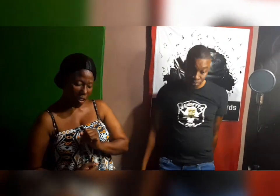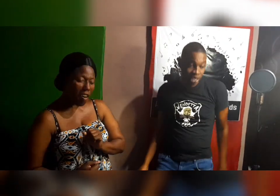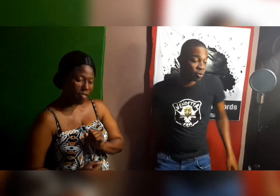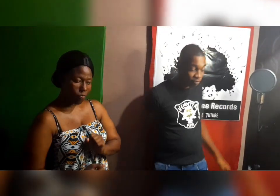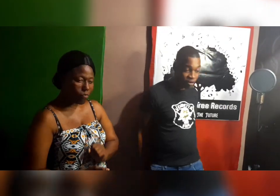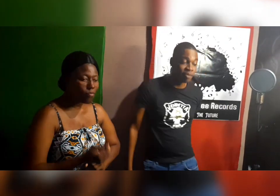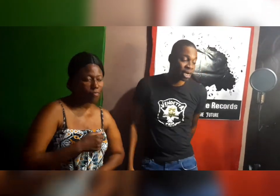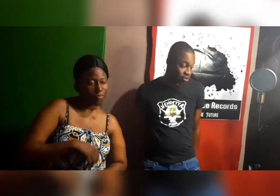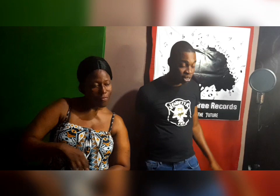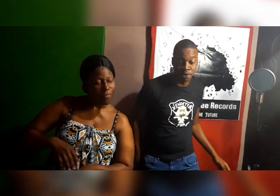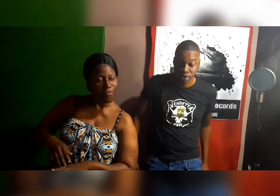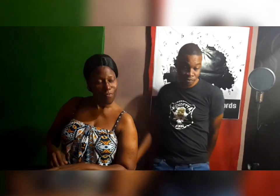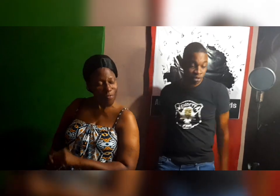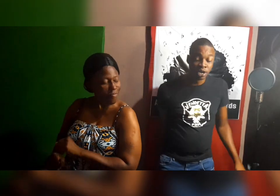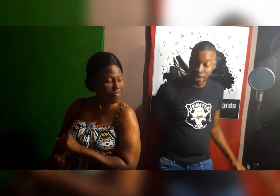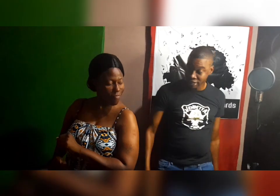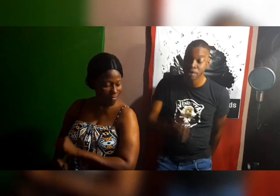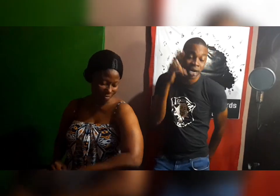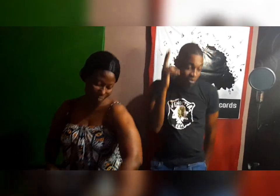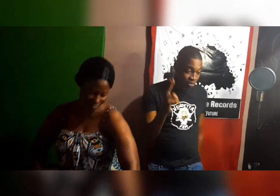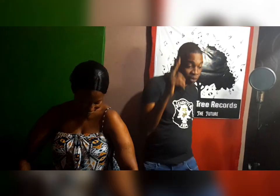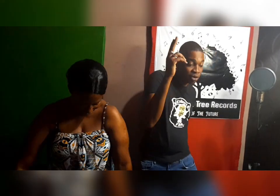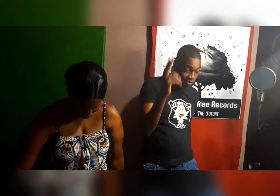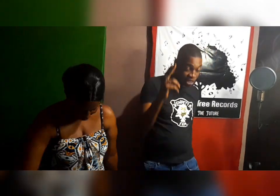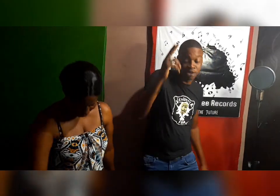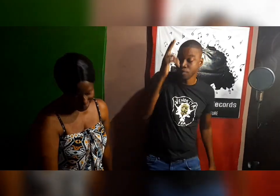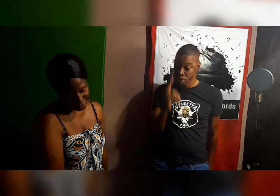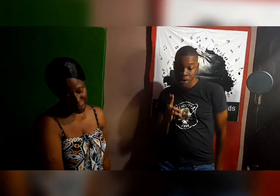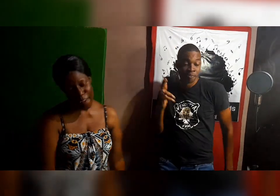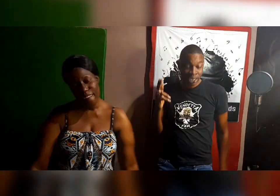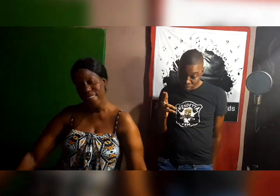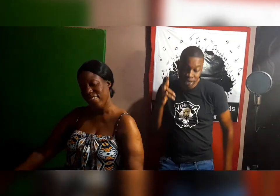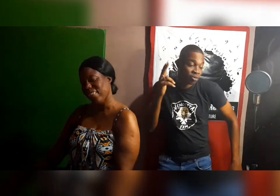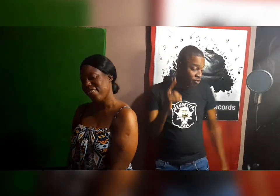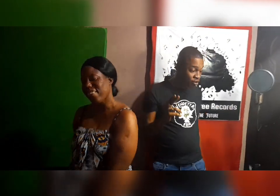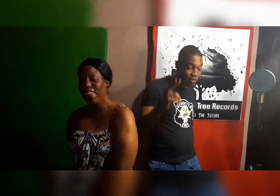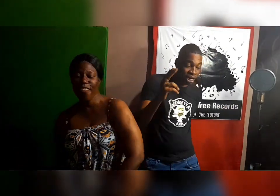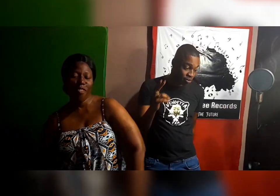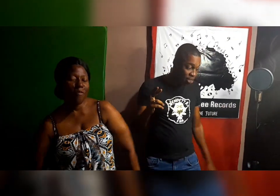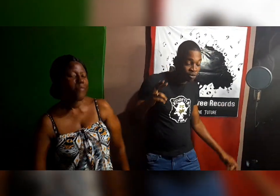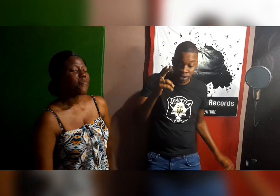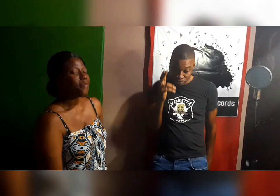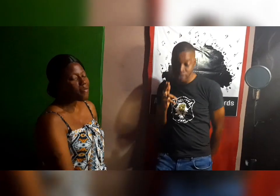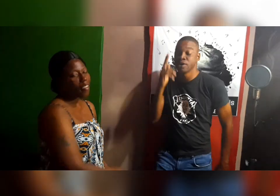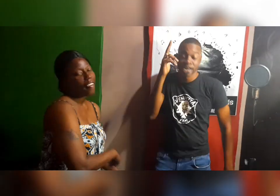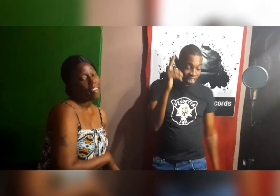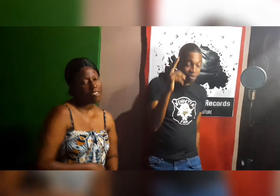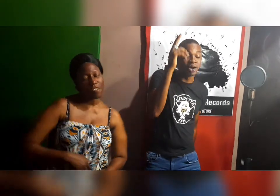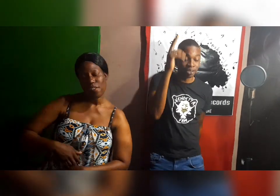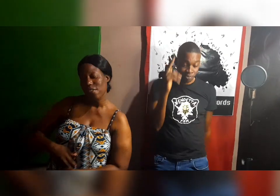me a work for me. Madam, me a work for now. I say me madam, me a work for now. Madam, me a work for me. Madam, me a work for now. I say me madam, me